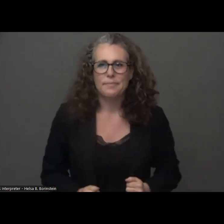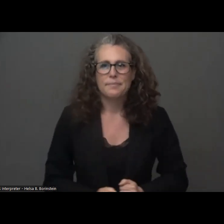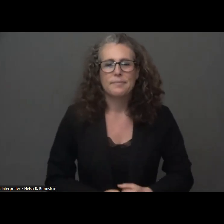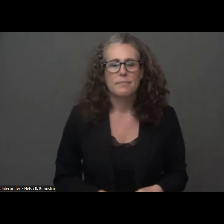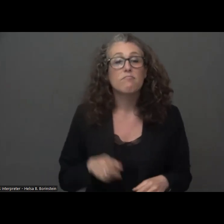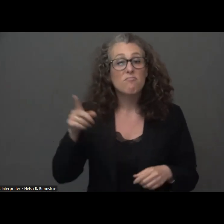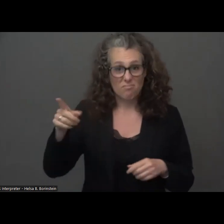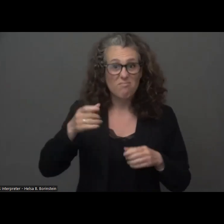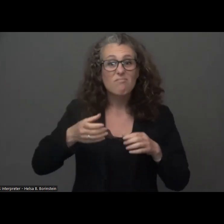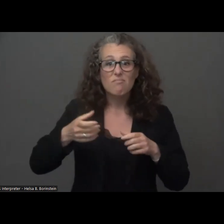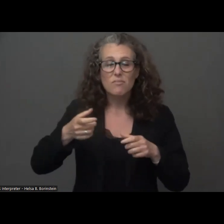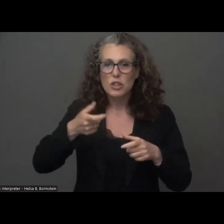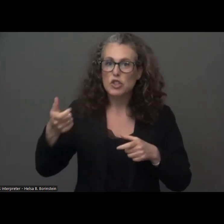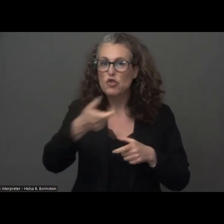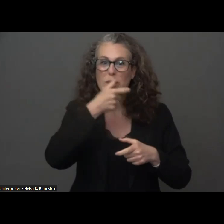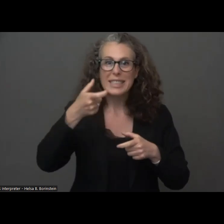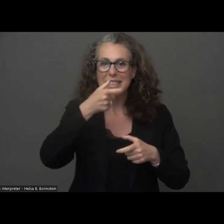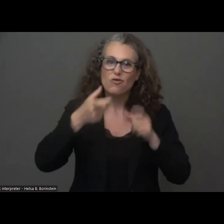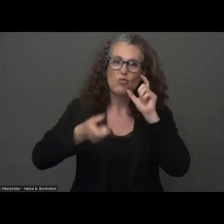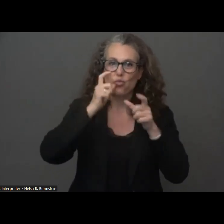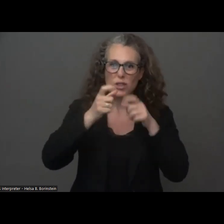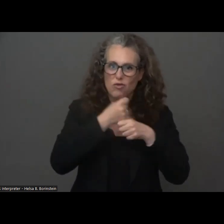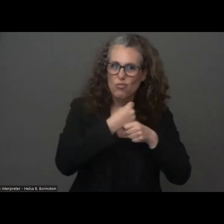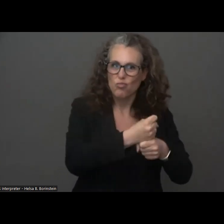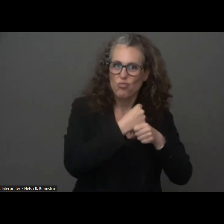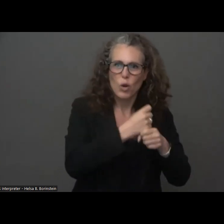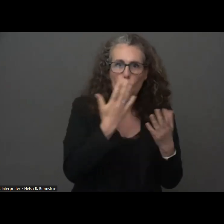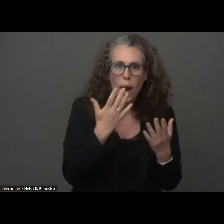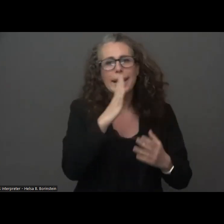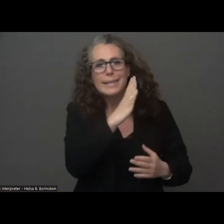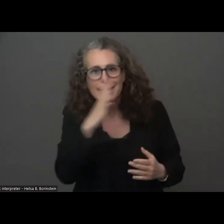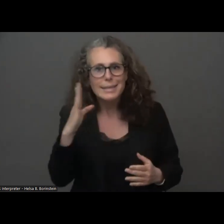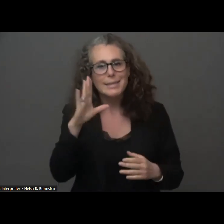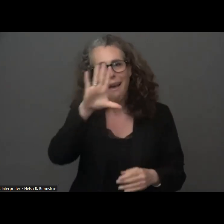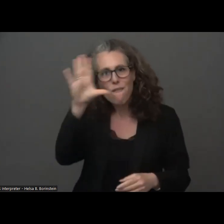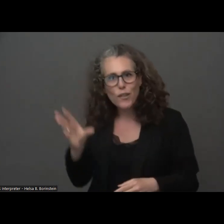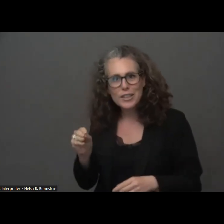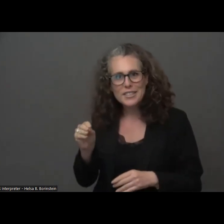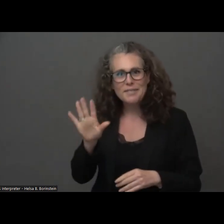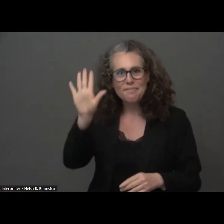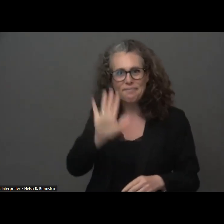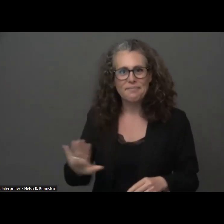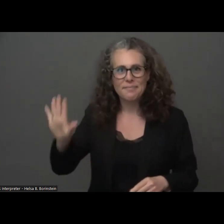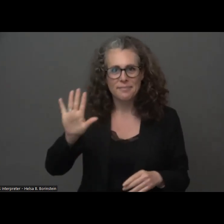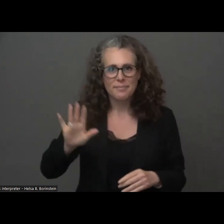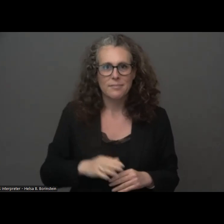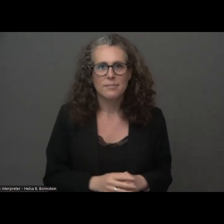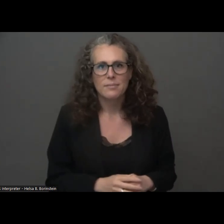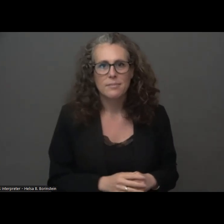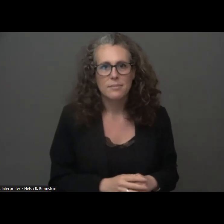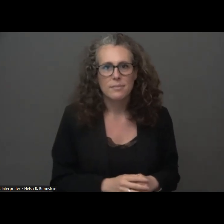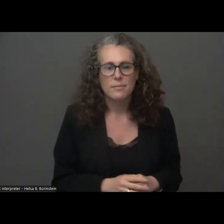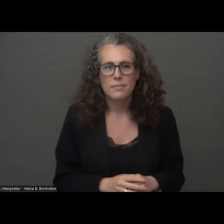alcohol manufacturer based, of course, in East Africa, and is a wholly owned subsidiary of